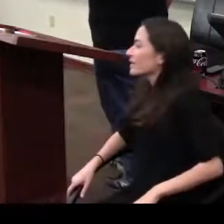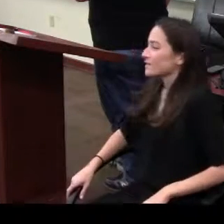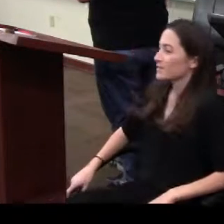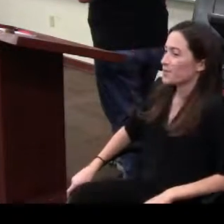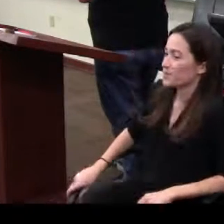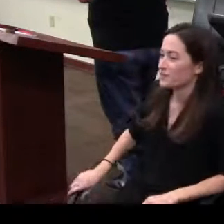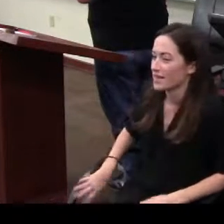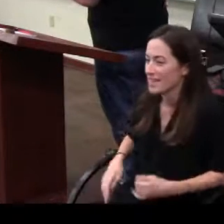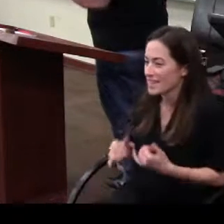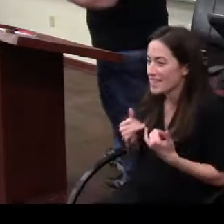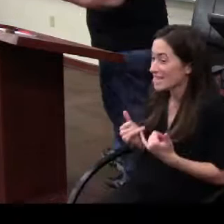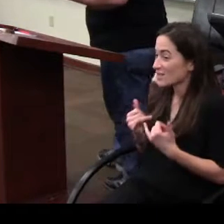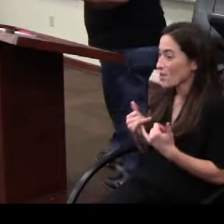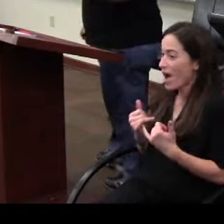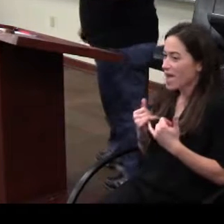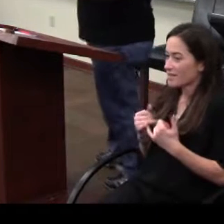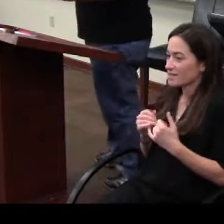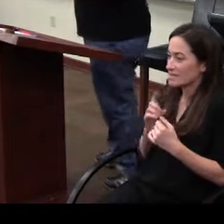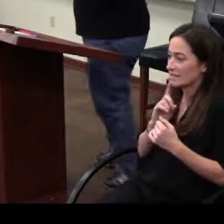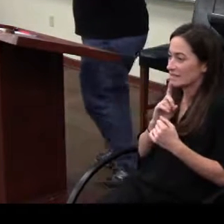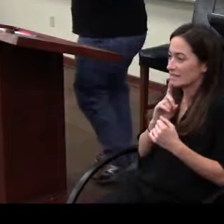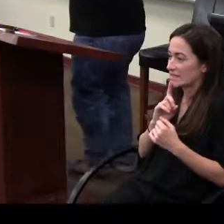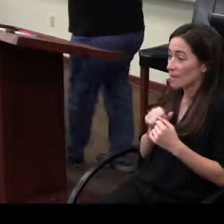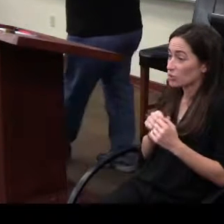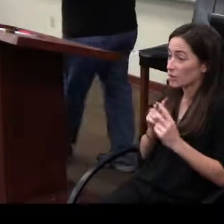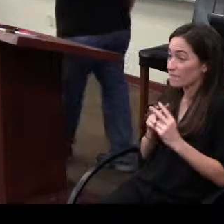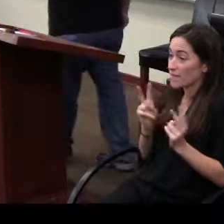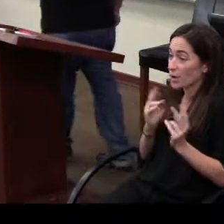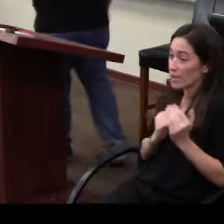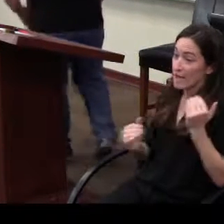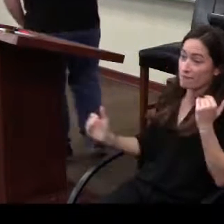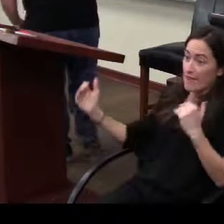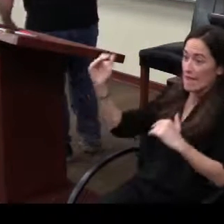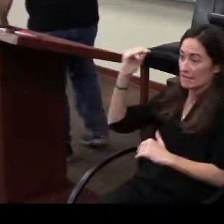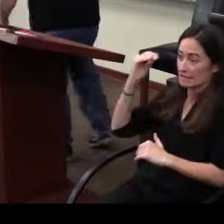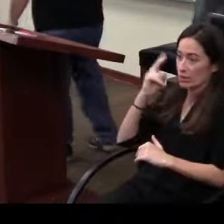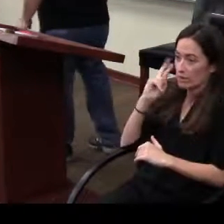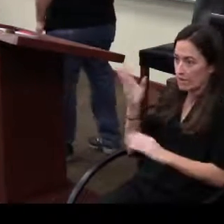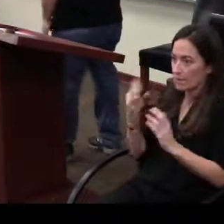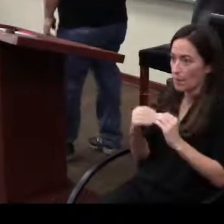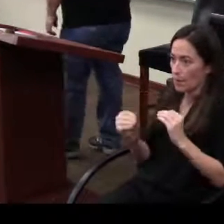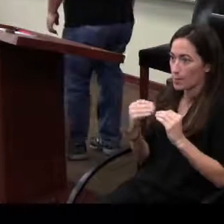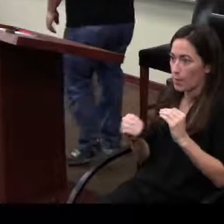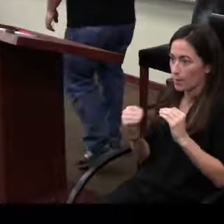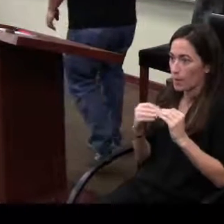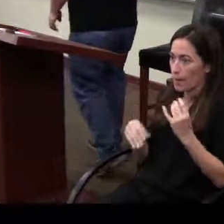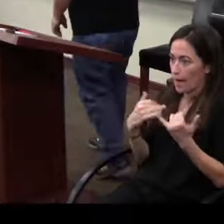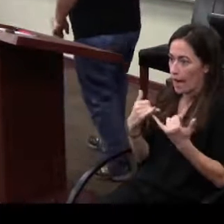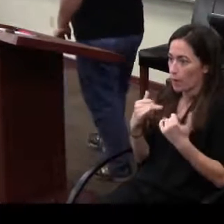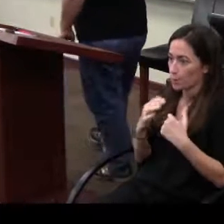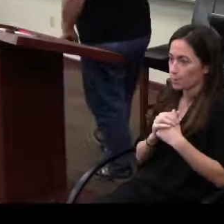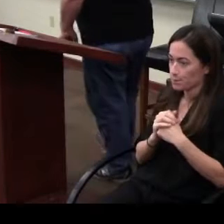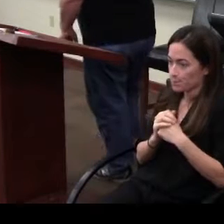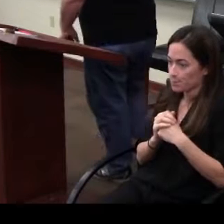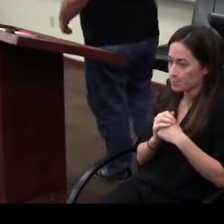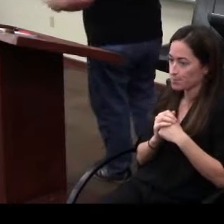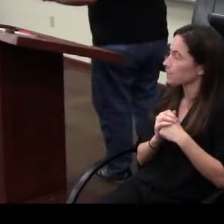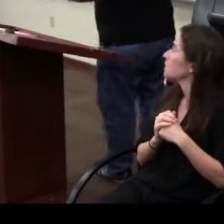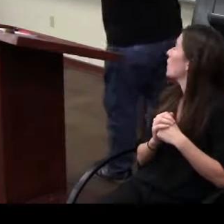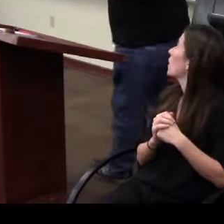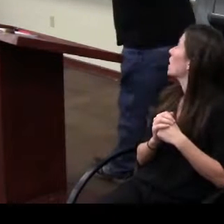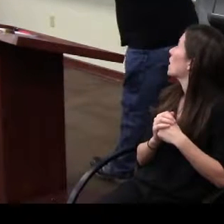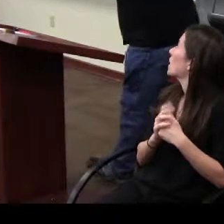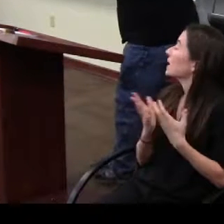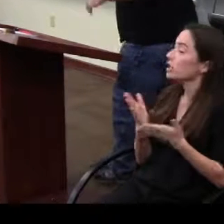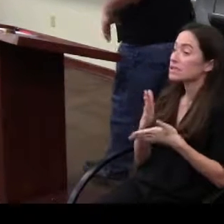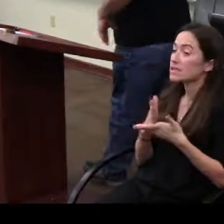one is actually very advanced. And we're seeing more and more of this out there right now, too. And here's